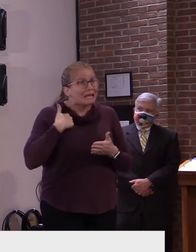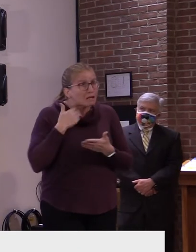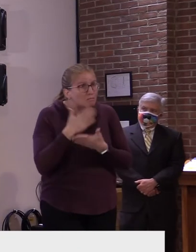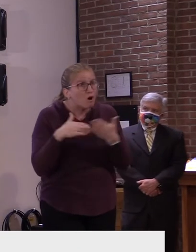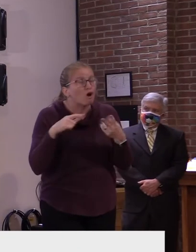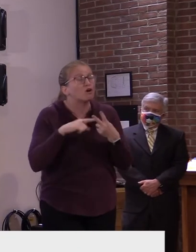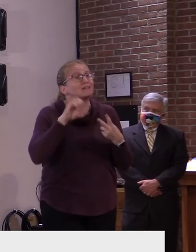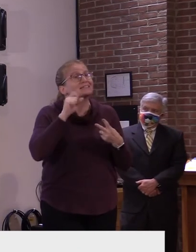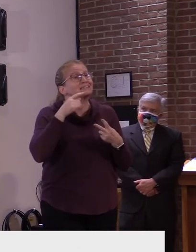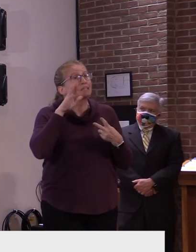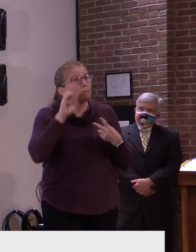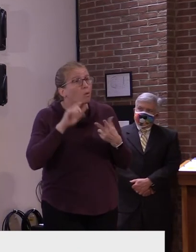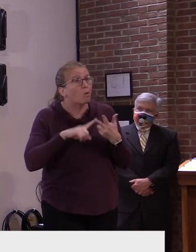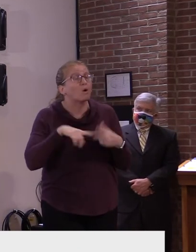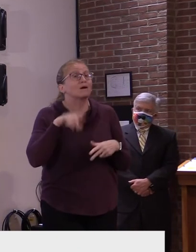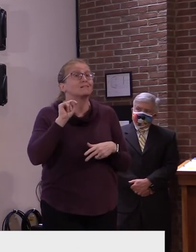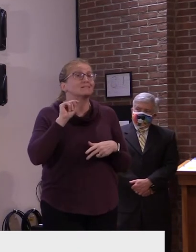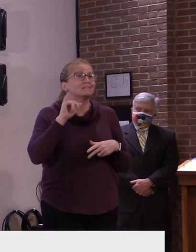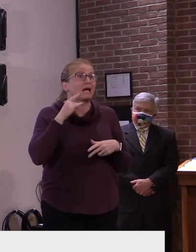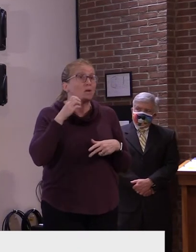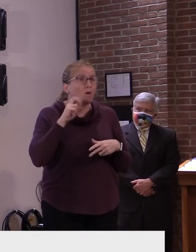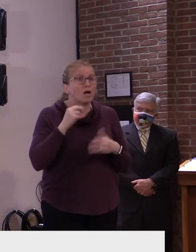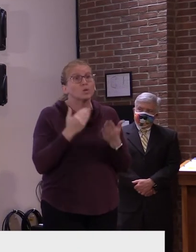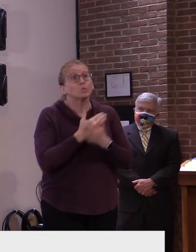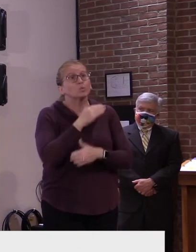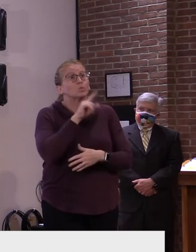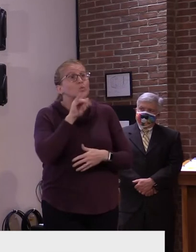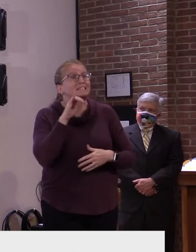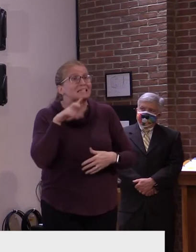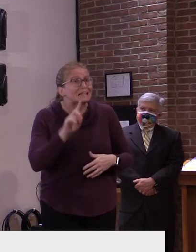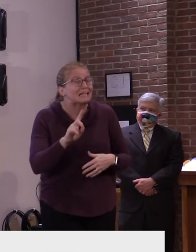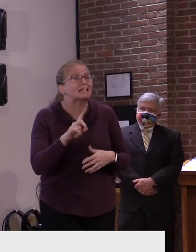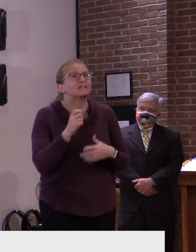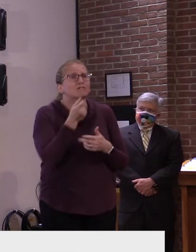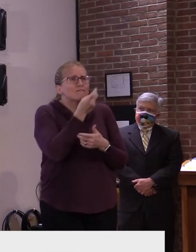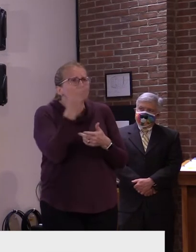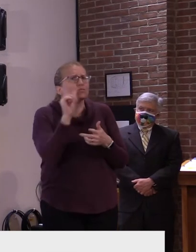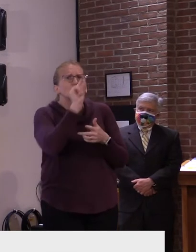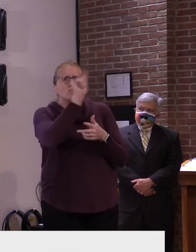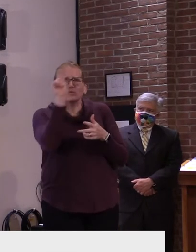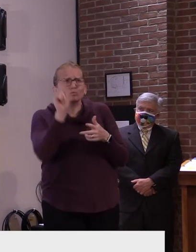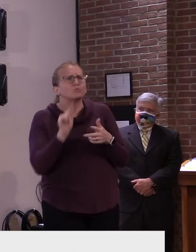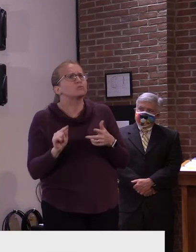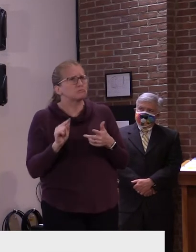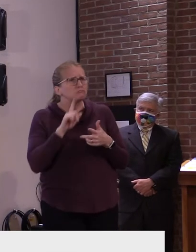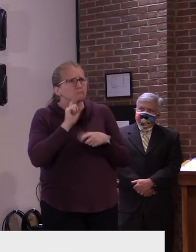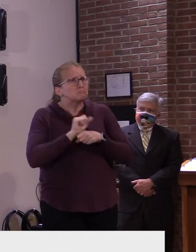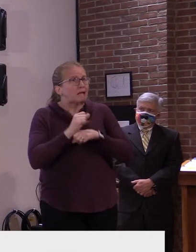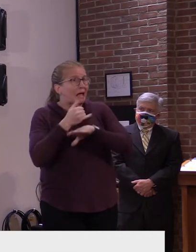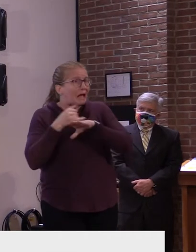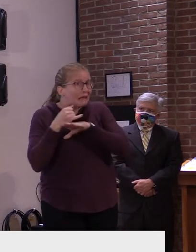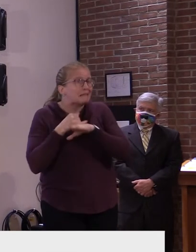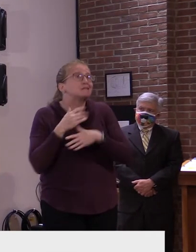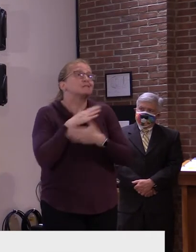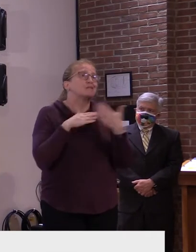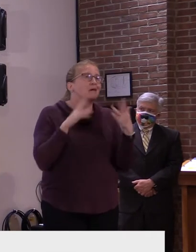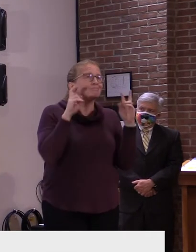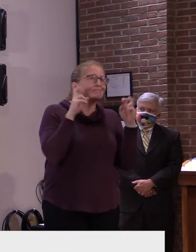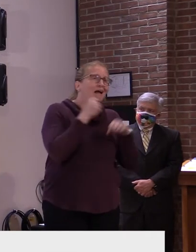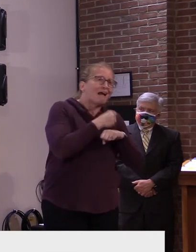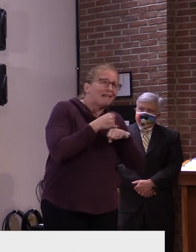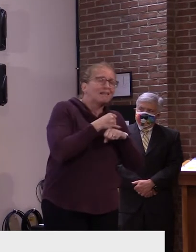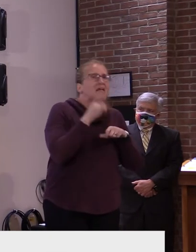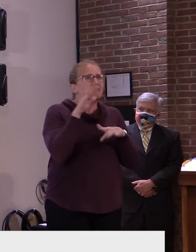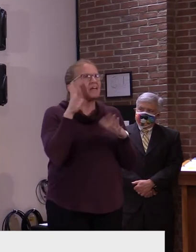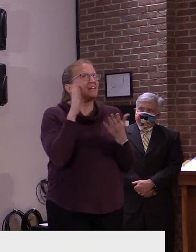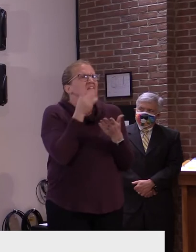singapore taiwan new zealand and the island continent of australia we are on the